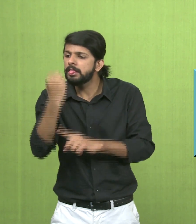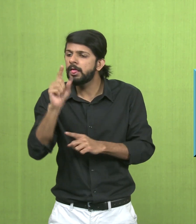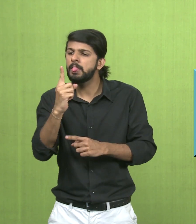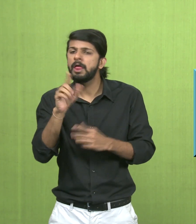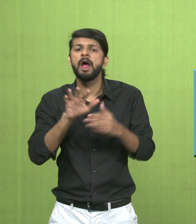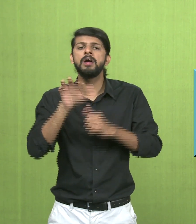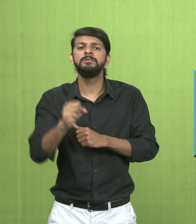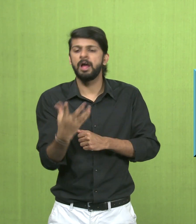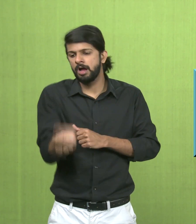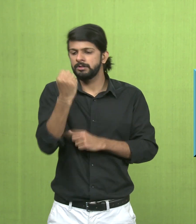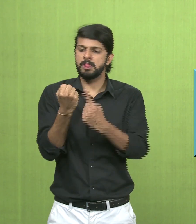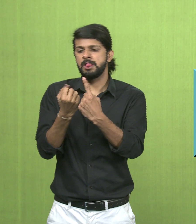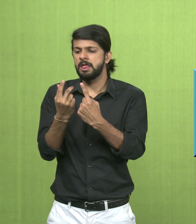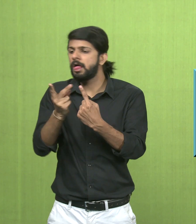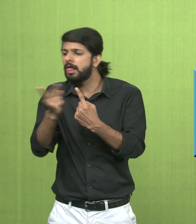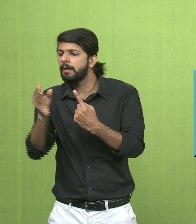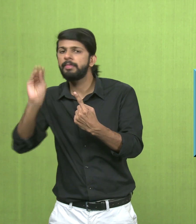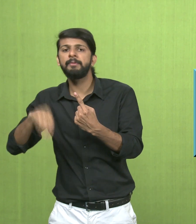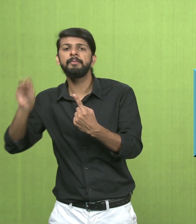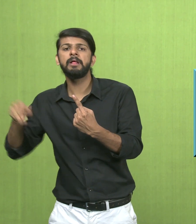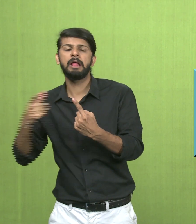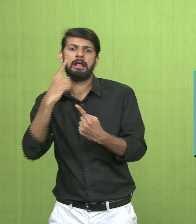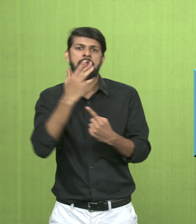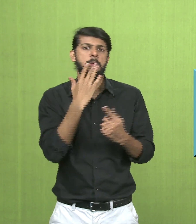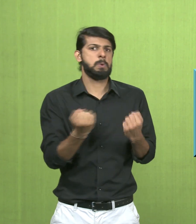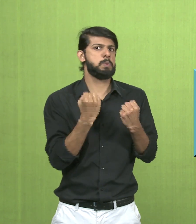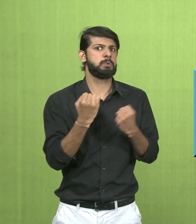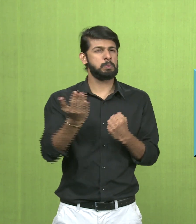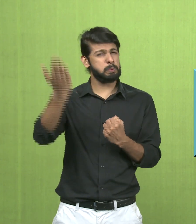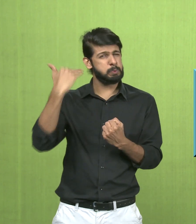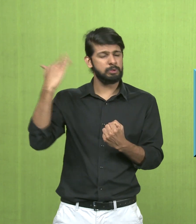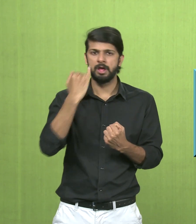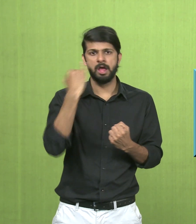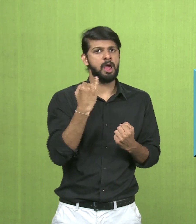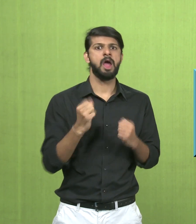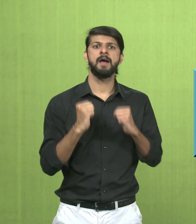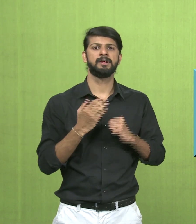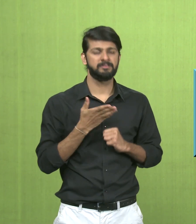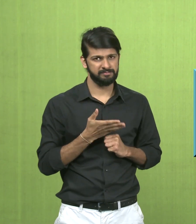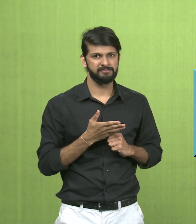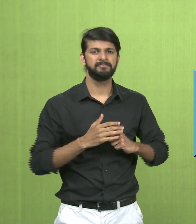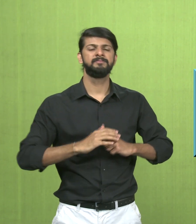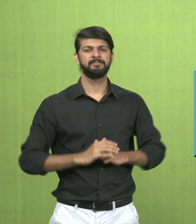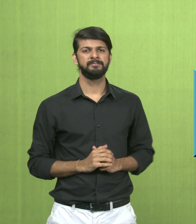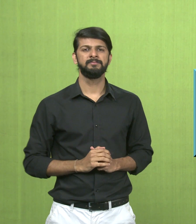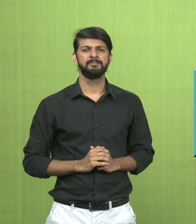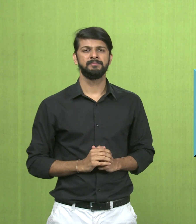For example, mineral colors or earth colors, they would only possibly find just one or two shades, not other types of